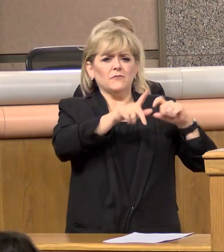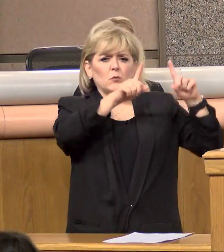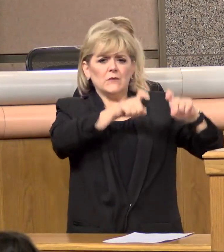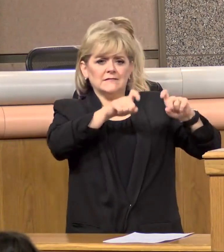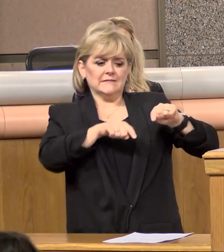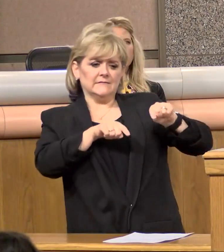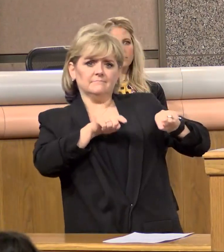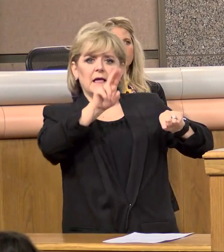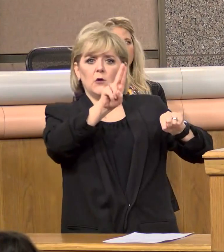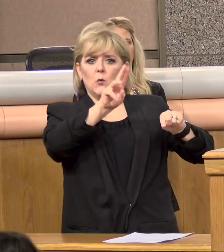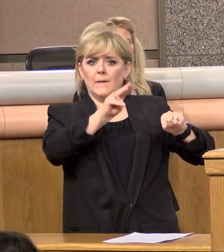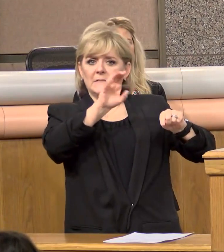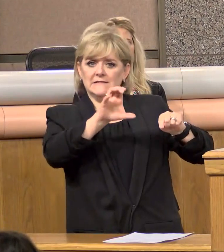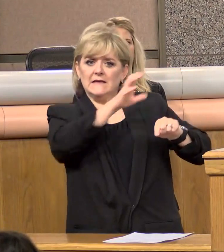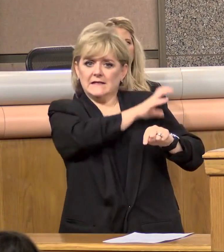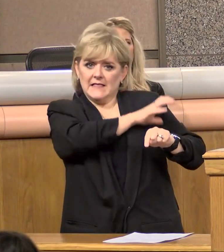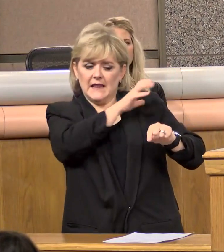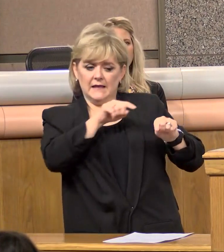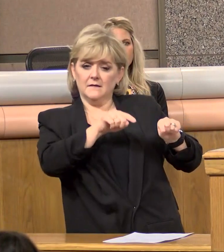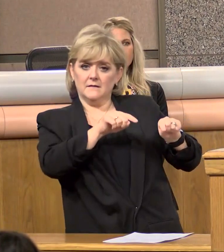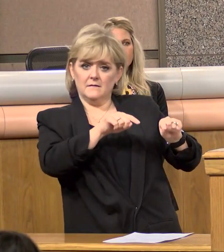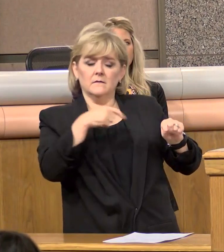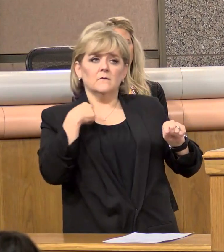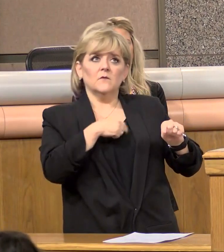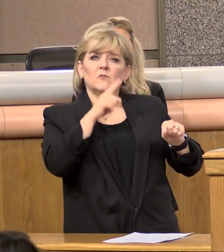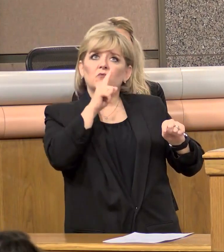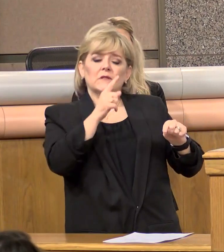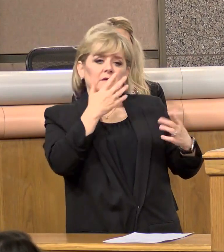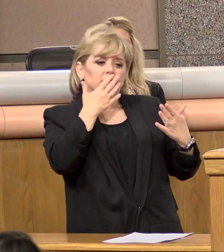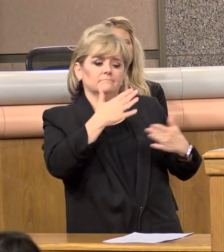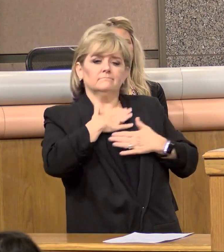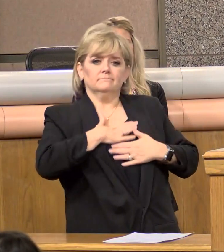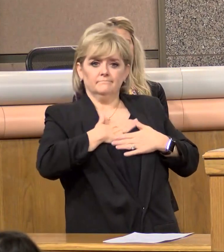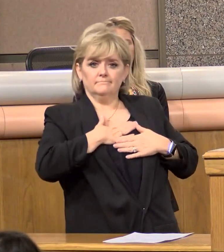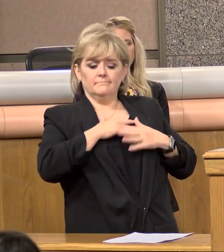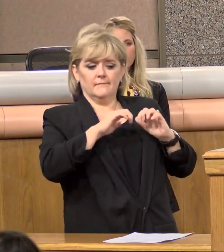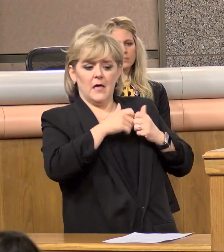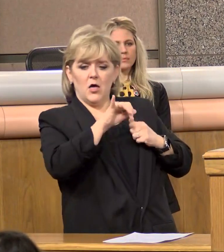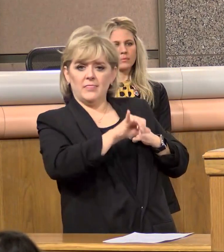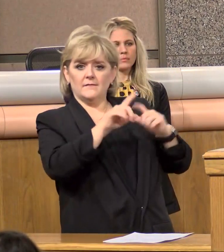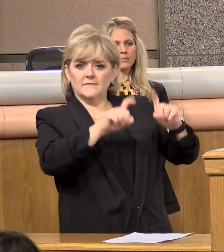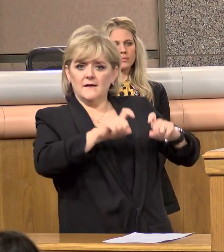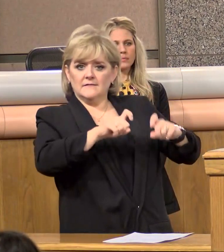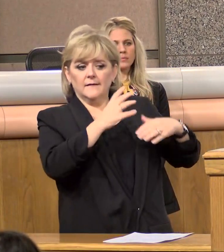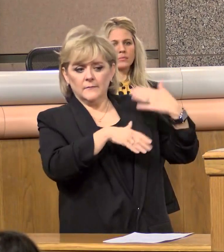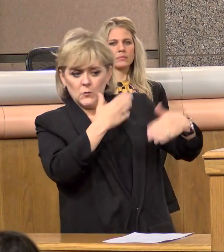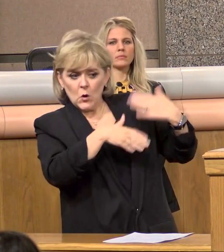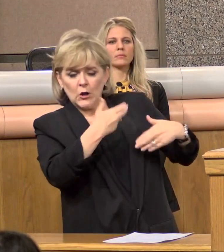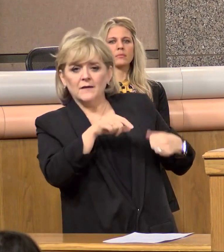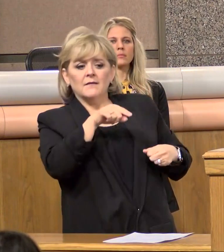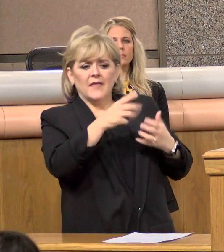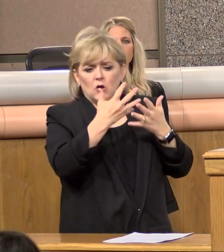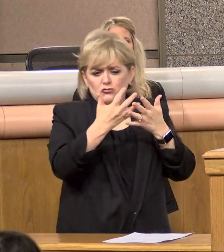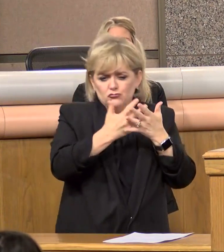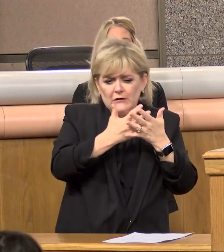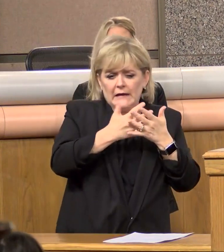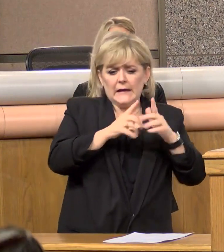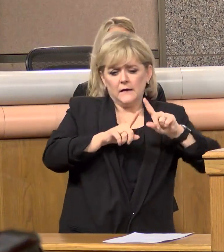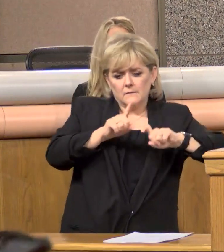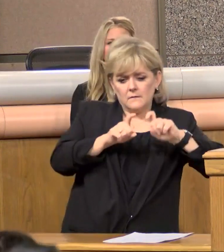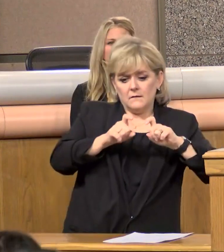on at UMC. We've been very pleased with how that testing has been working. They're screening individuals.